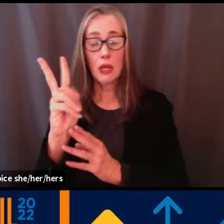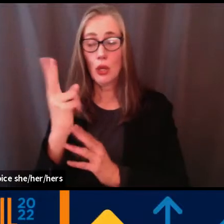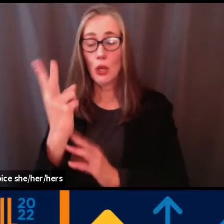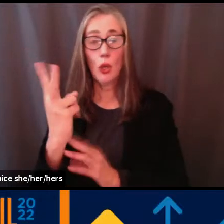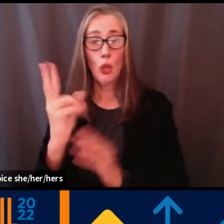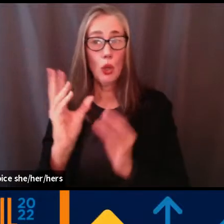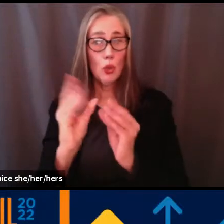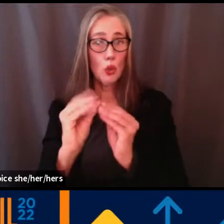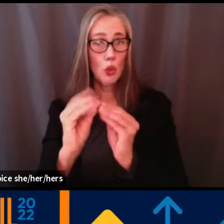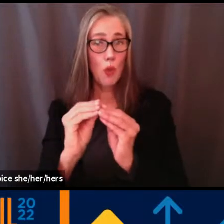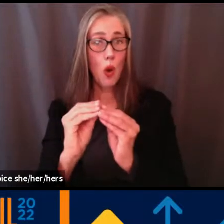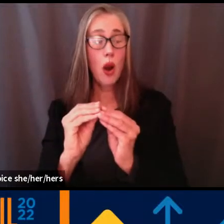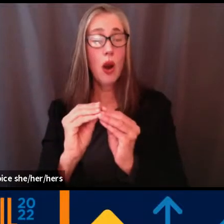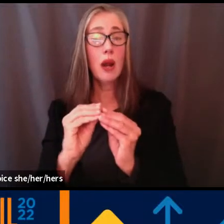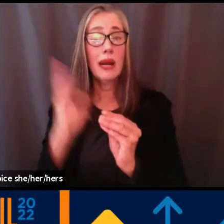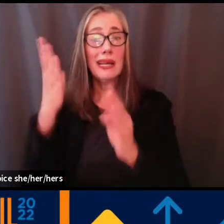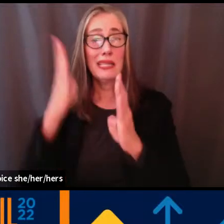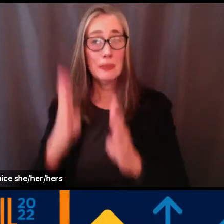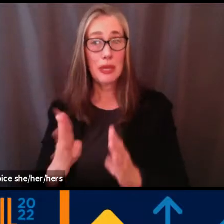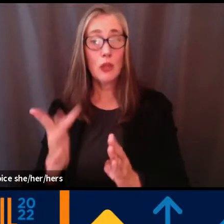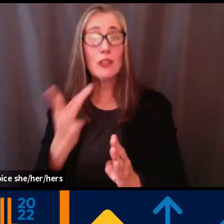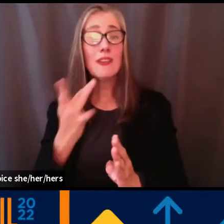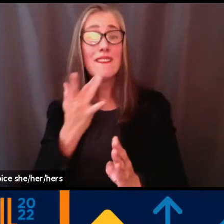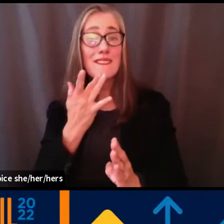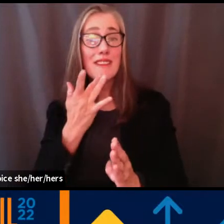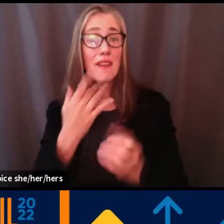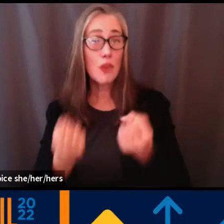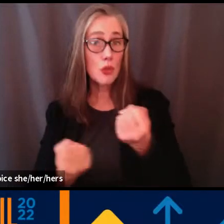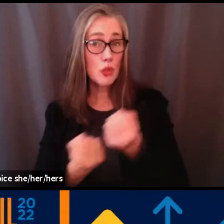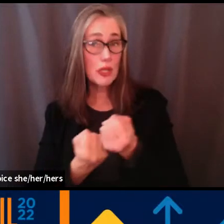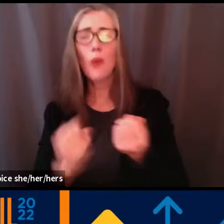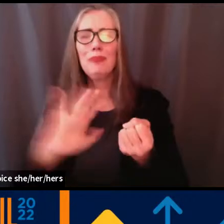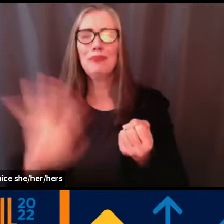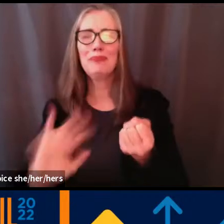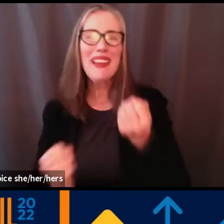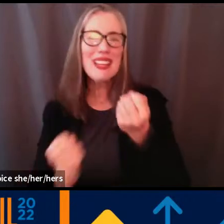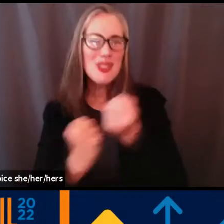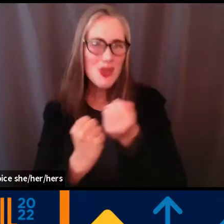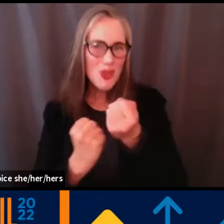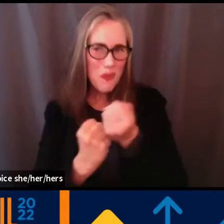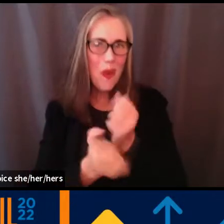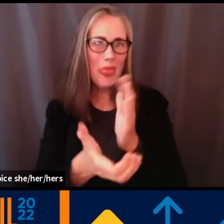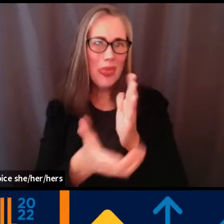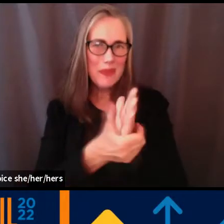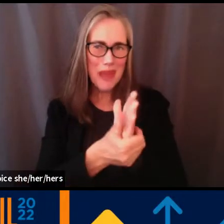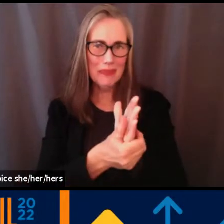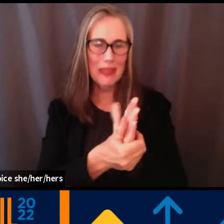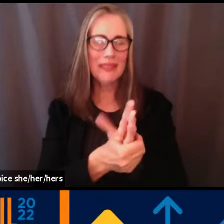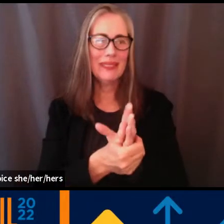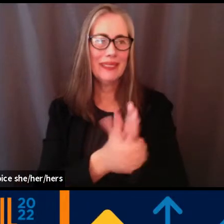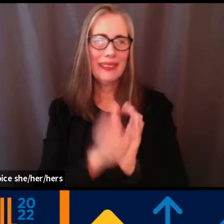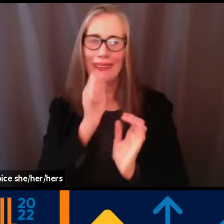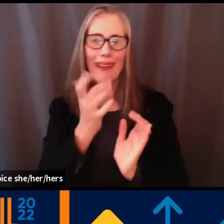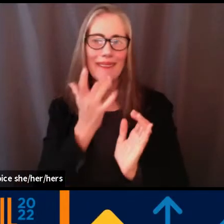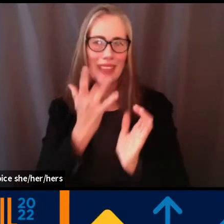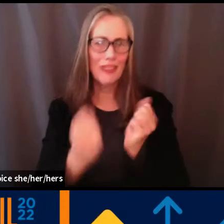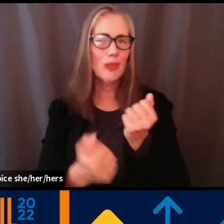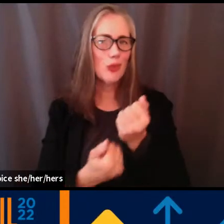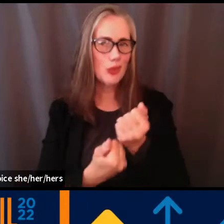speakers in favor of the amendment. I see Ms. Atkins and Sasha Bittner.